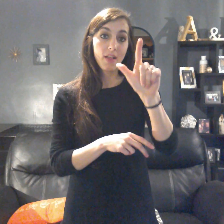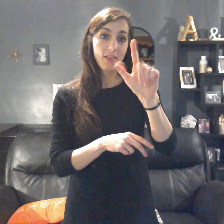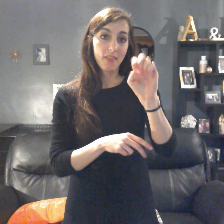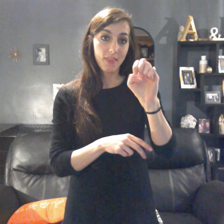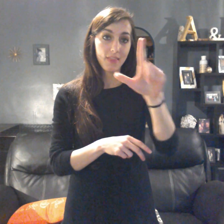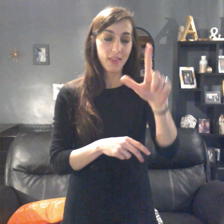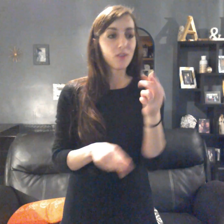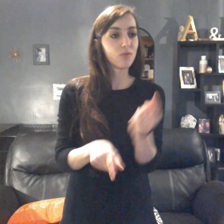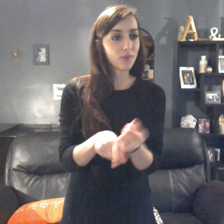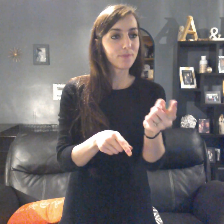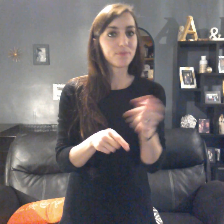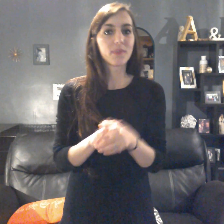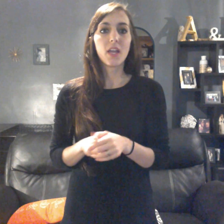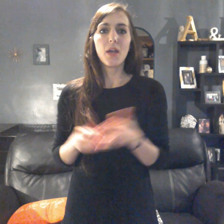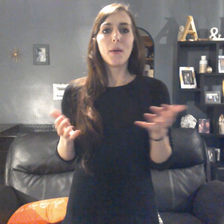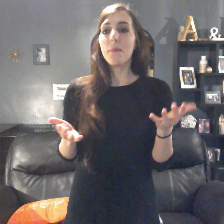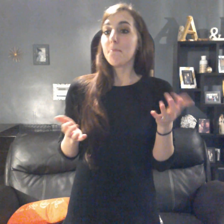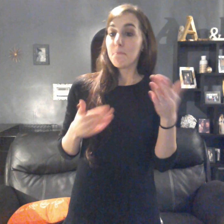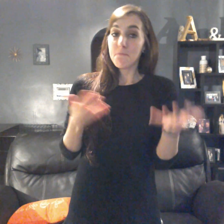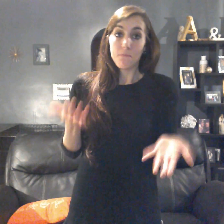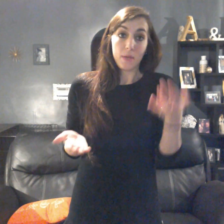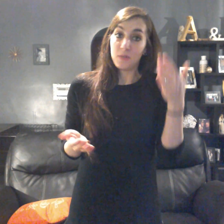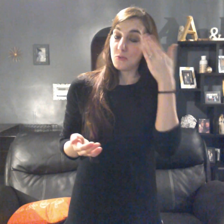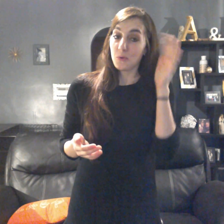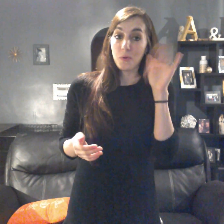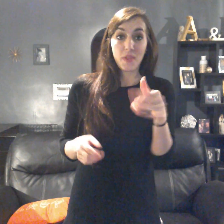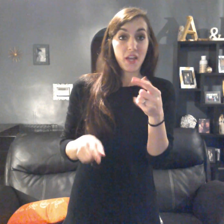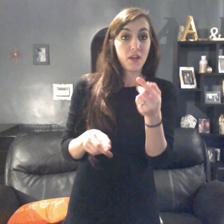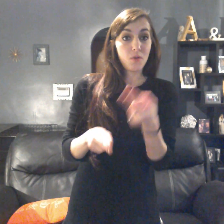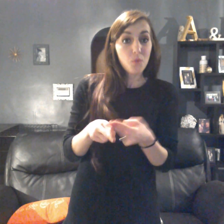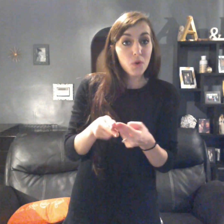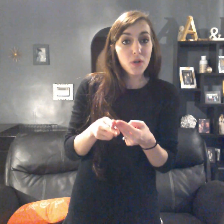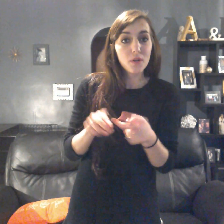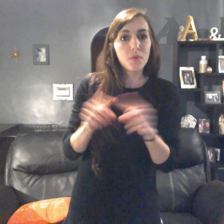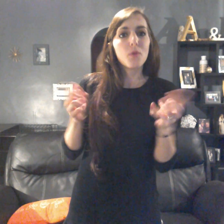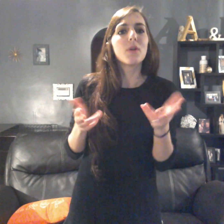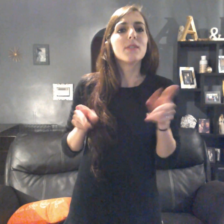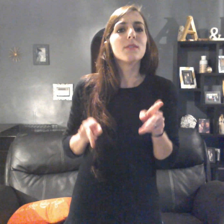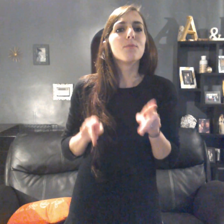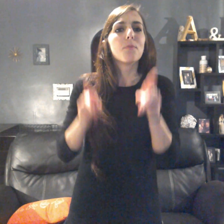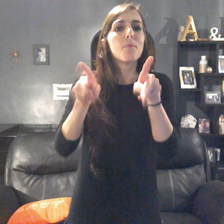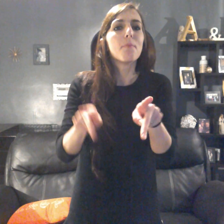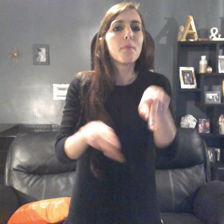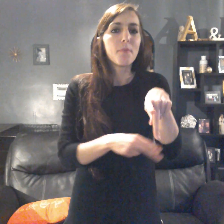word before. But this year we're going to talk about these a lot. Do you know what parallel means? Uneven. Not uneven.